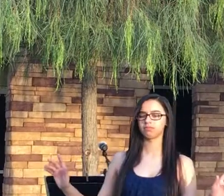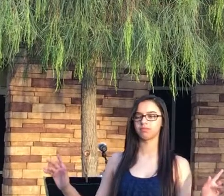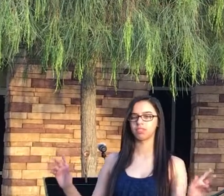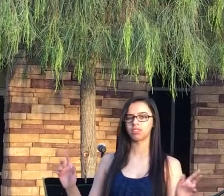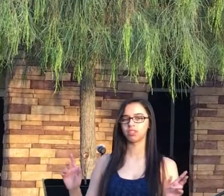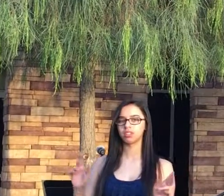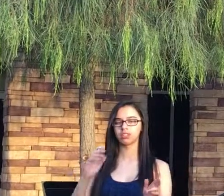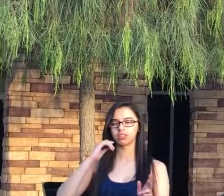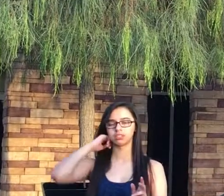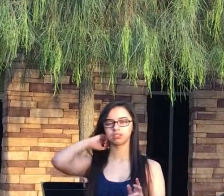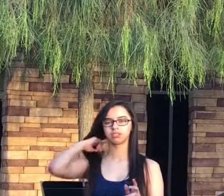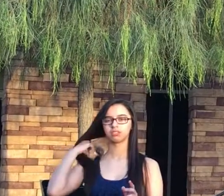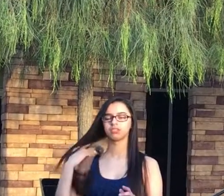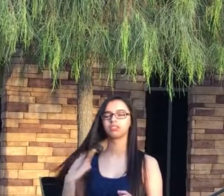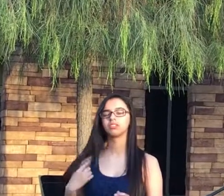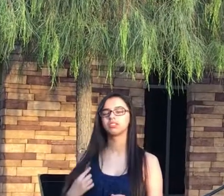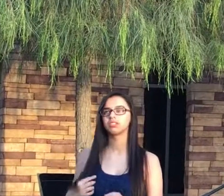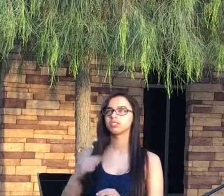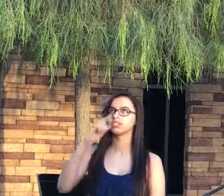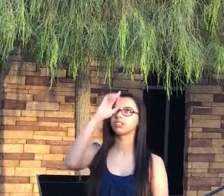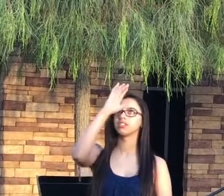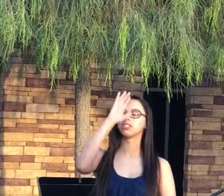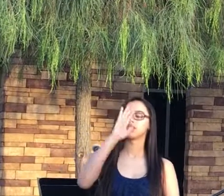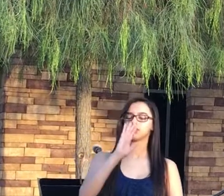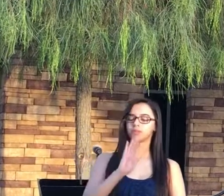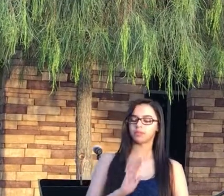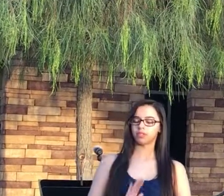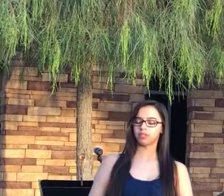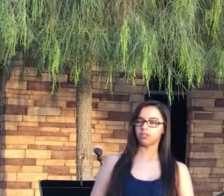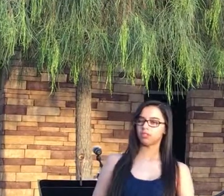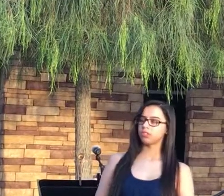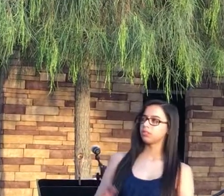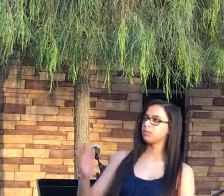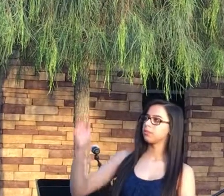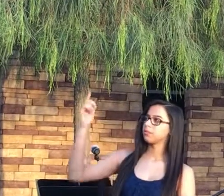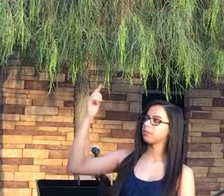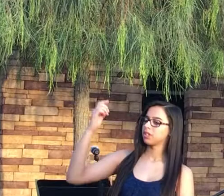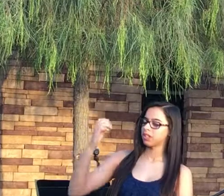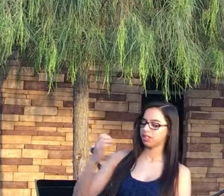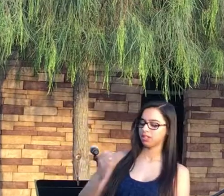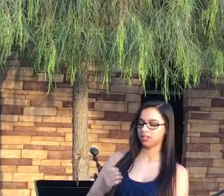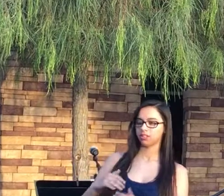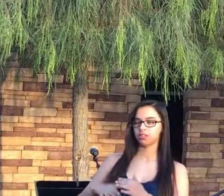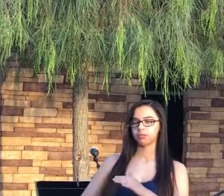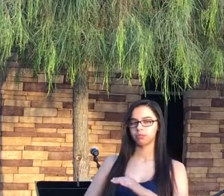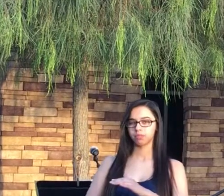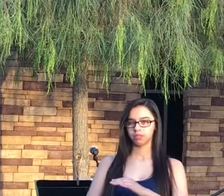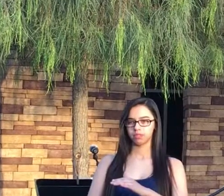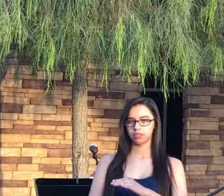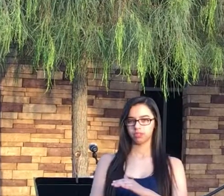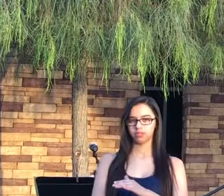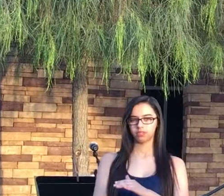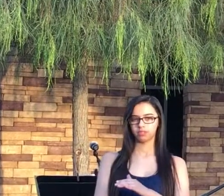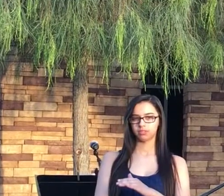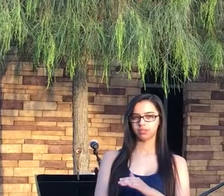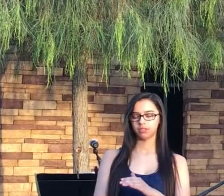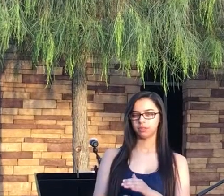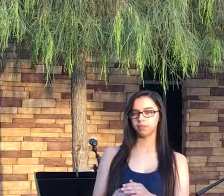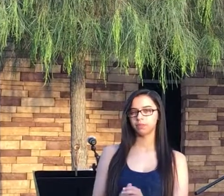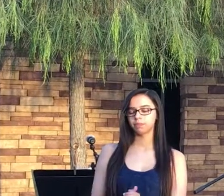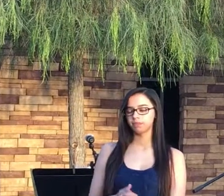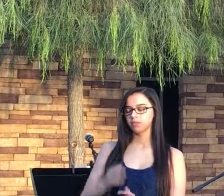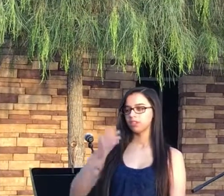But God, who called me here below,